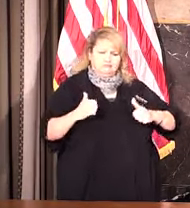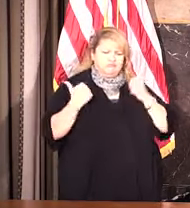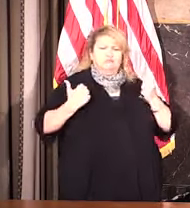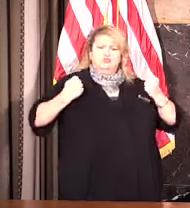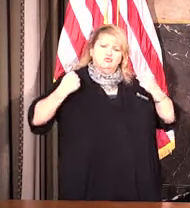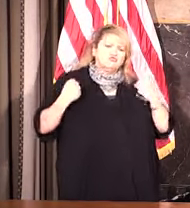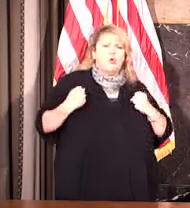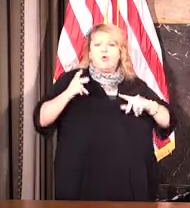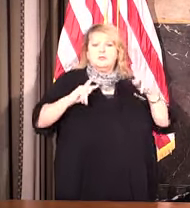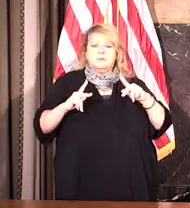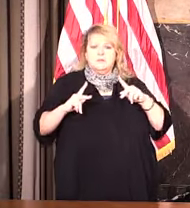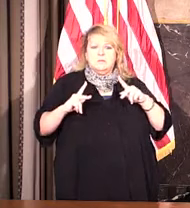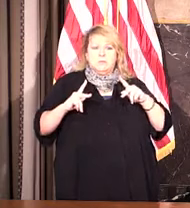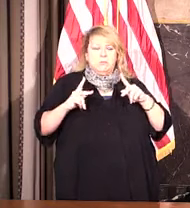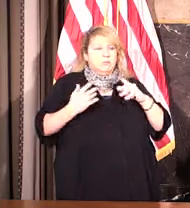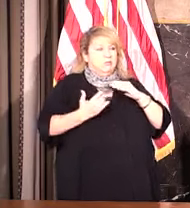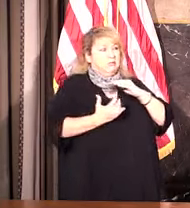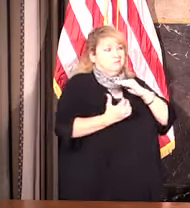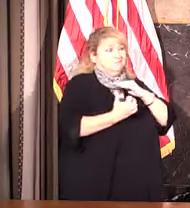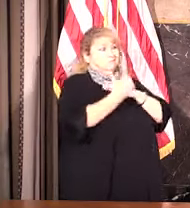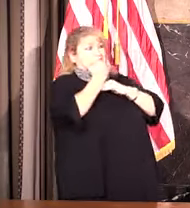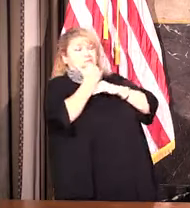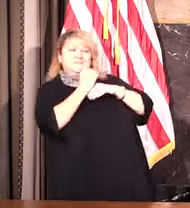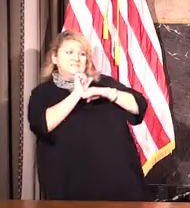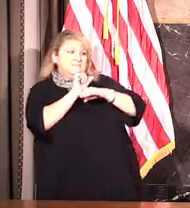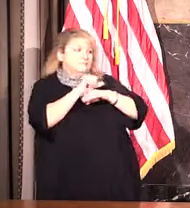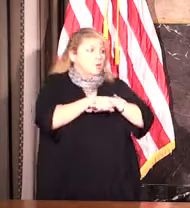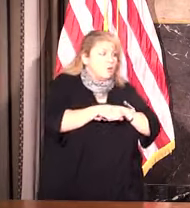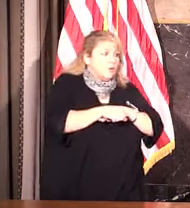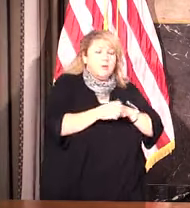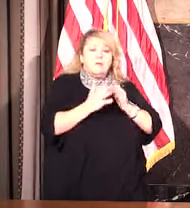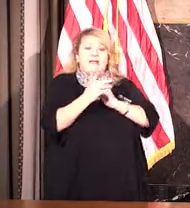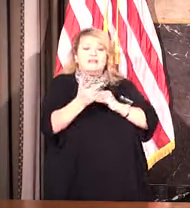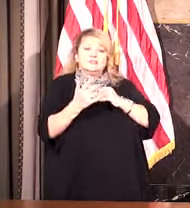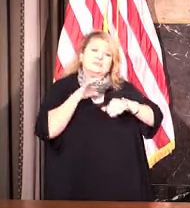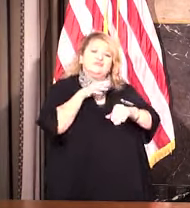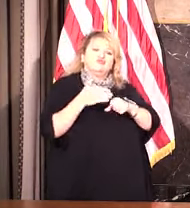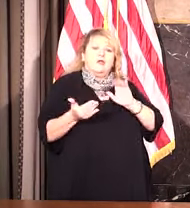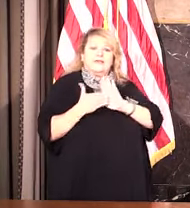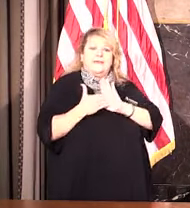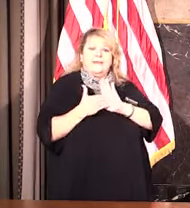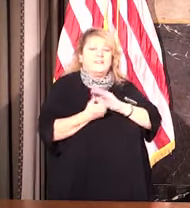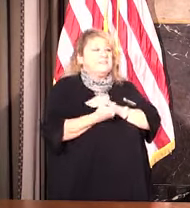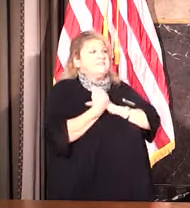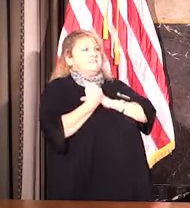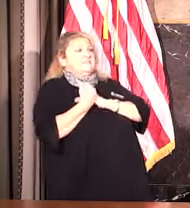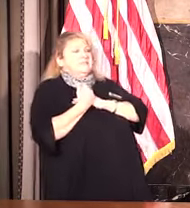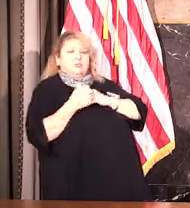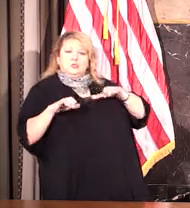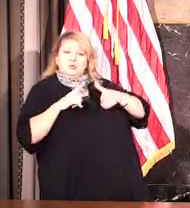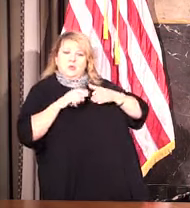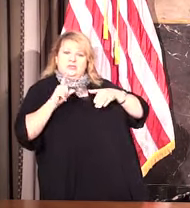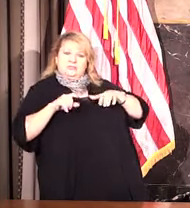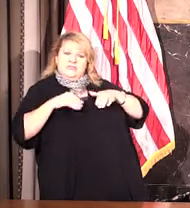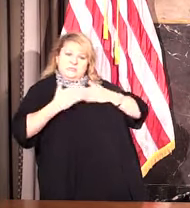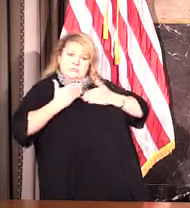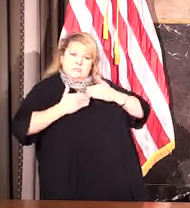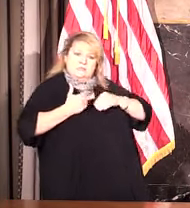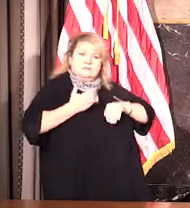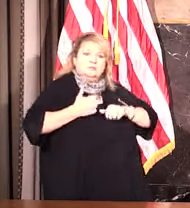strong people. We're asking you to be resilient and strong again. But we will keep looking at the